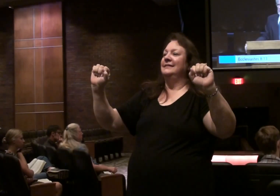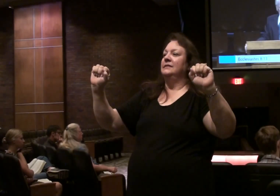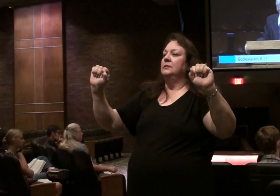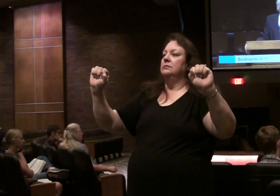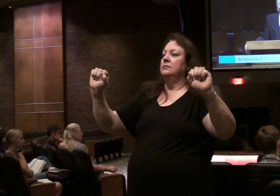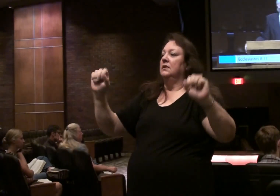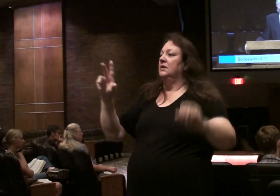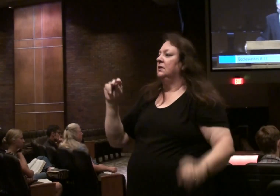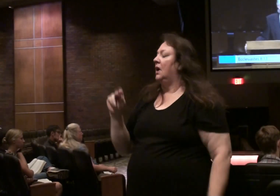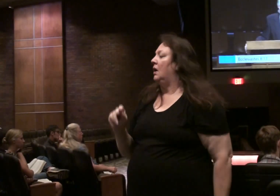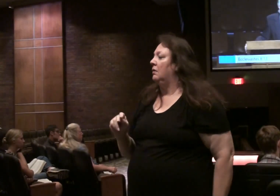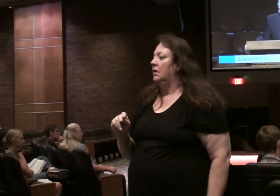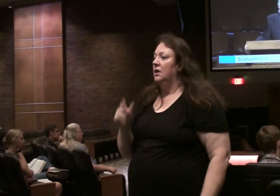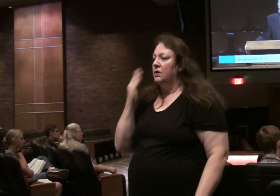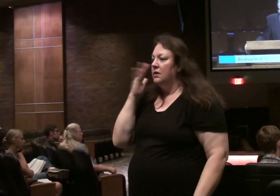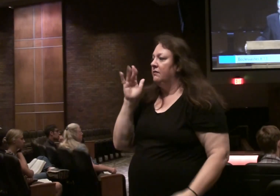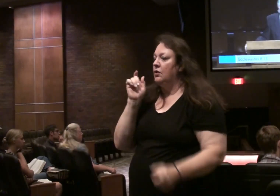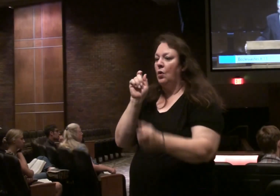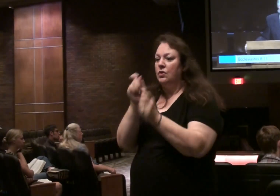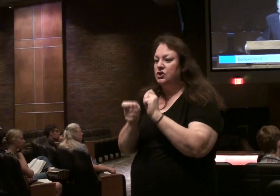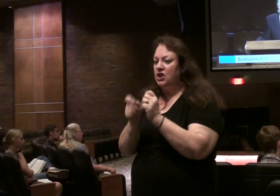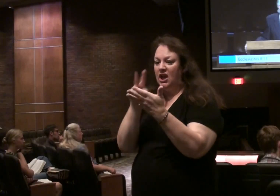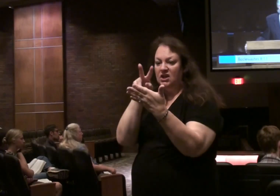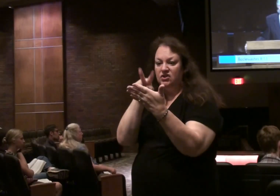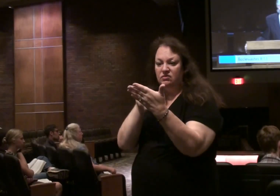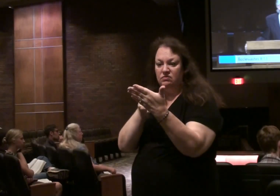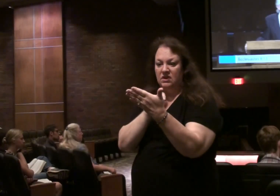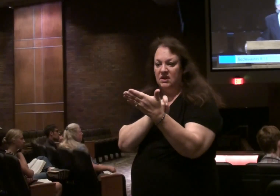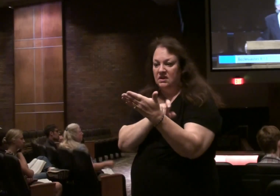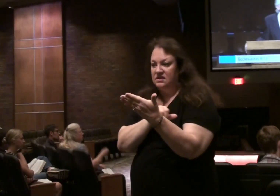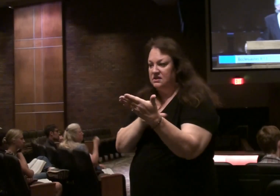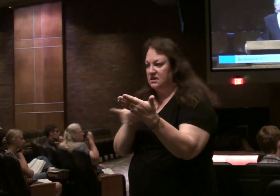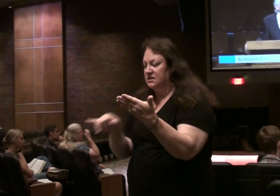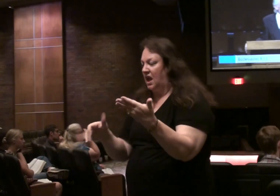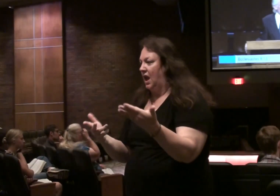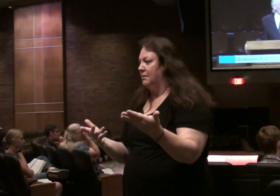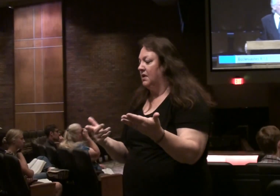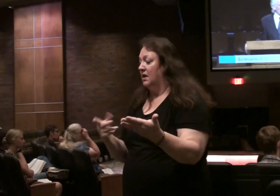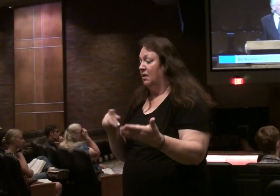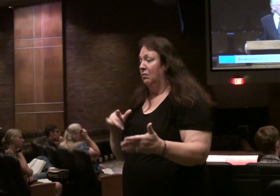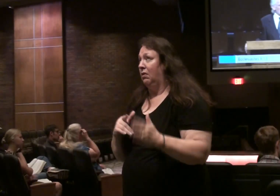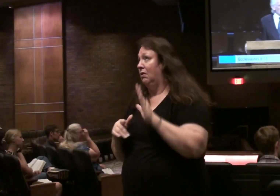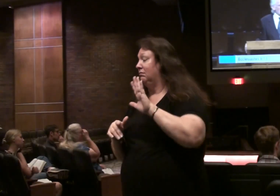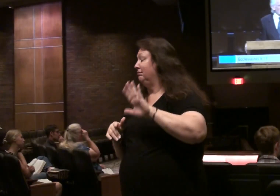and I don't even know they change when you read the New Testament. That's not something that affects Paul.